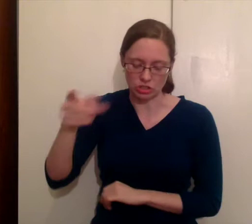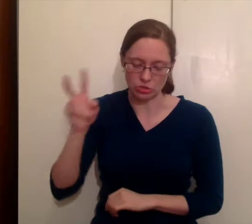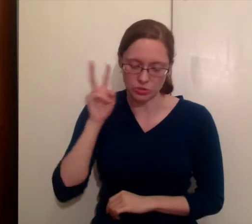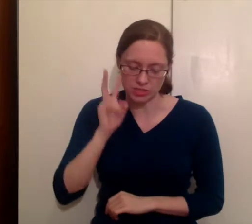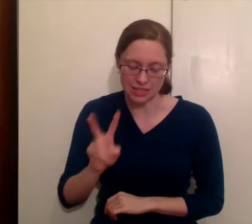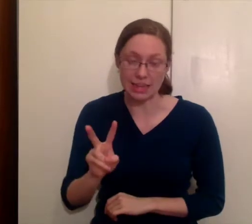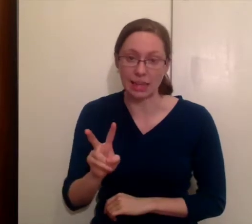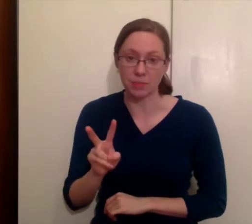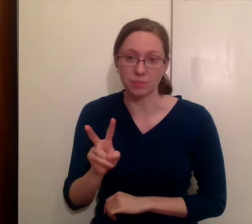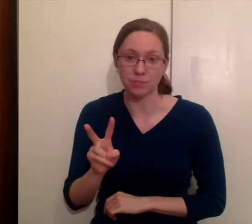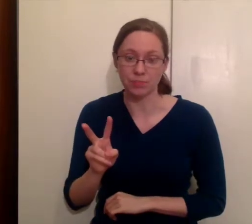you see."